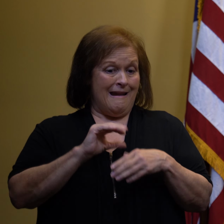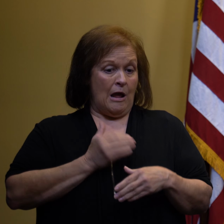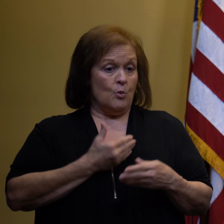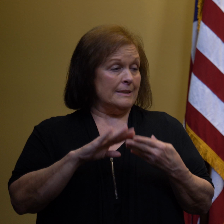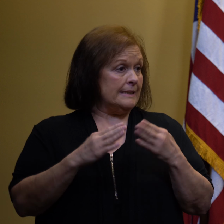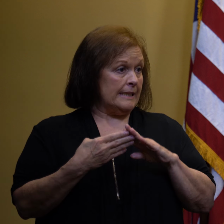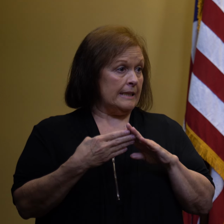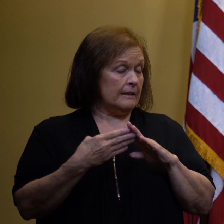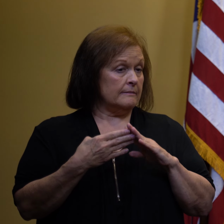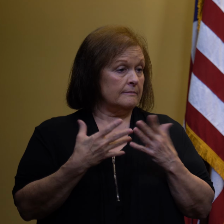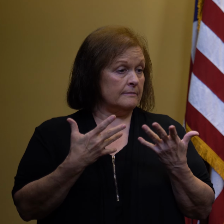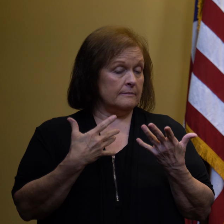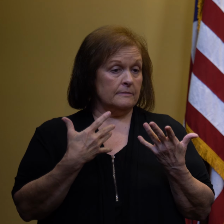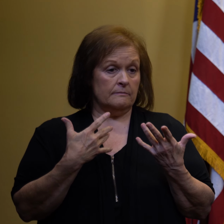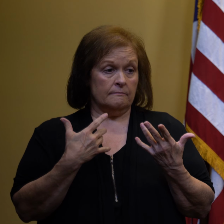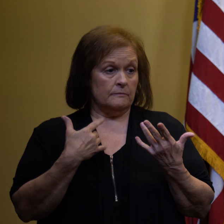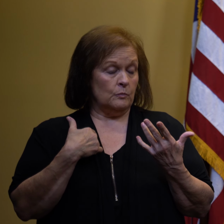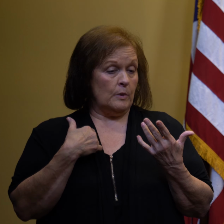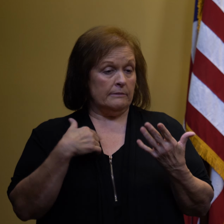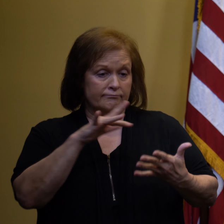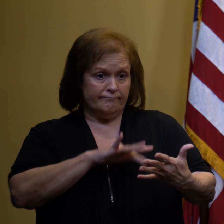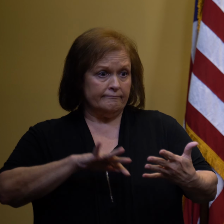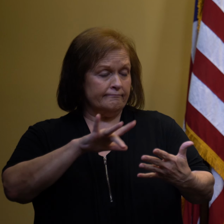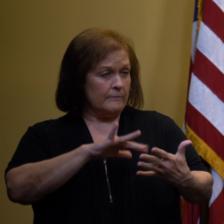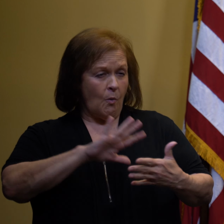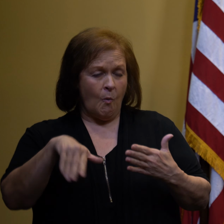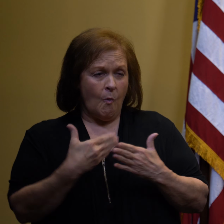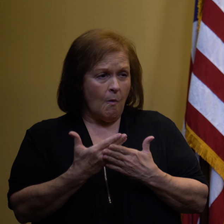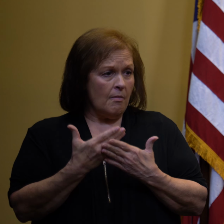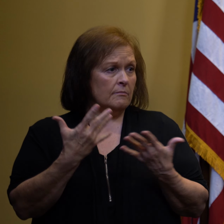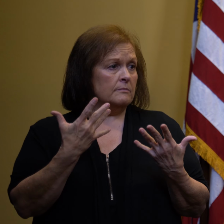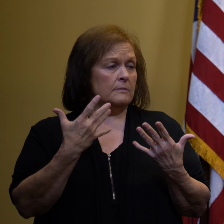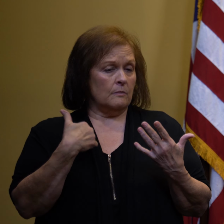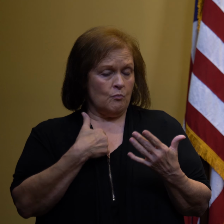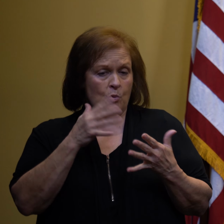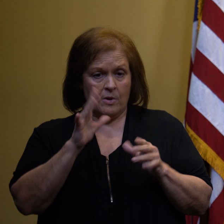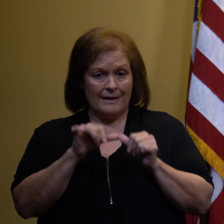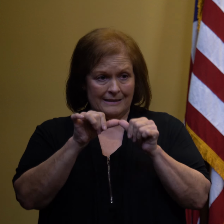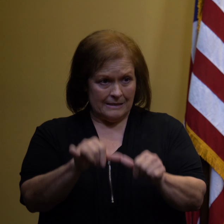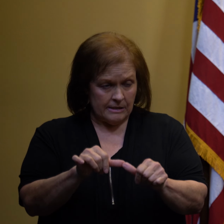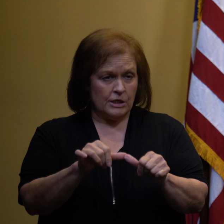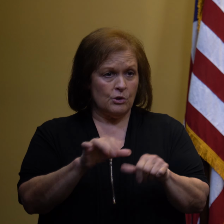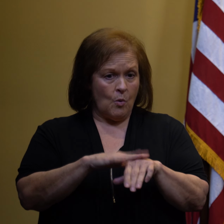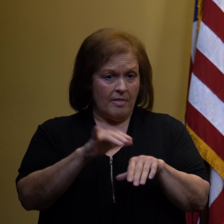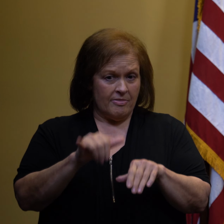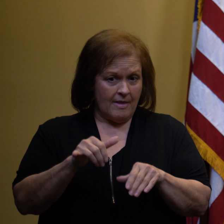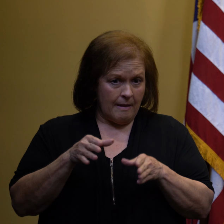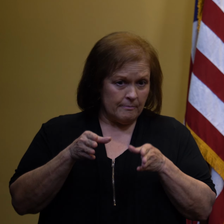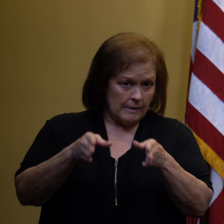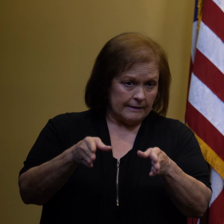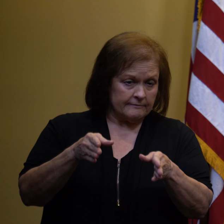city, and looking always as a holistic approach, and we will continue on that path and on